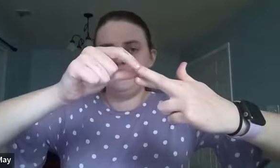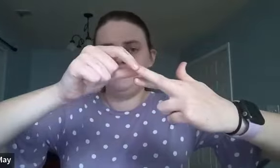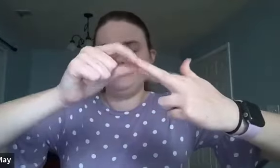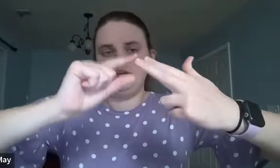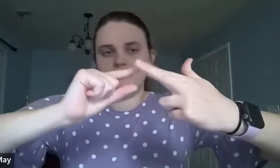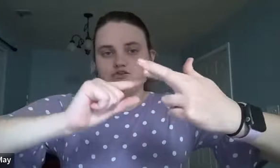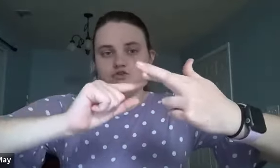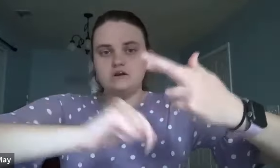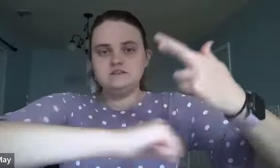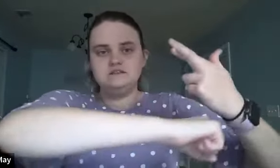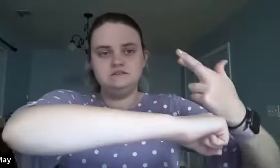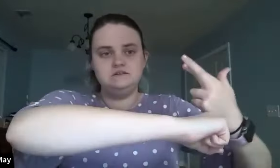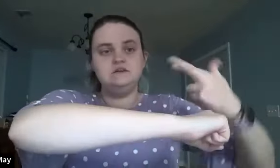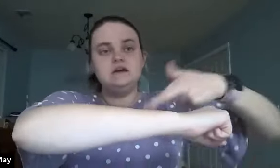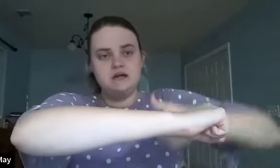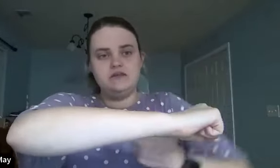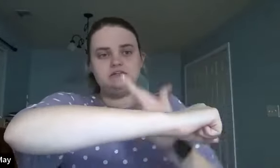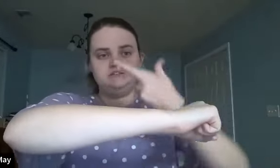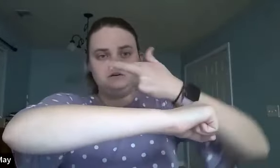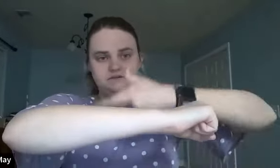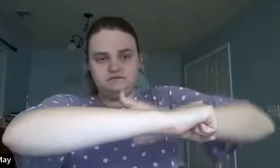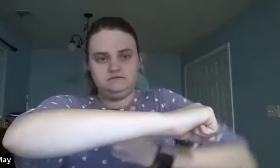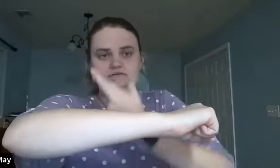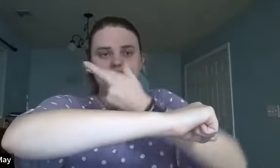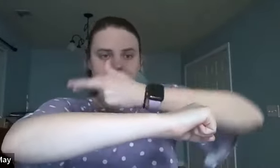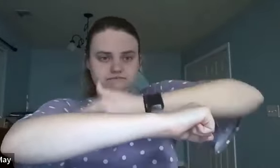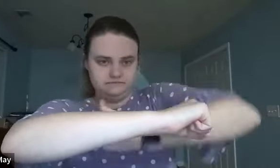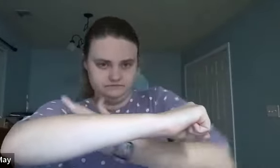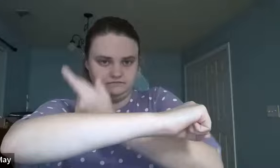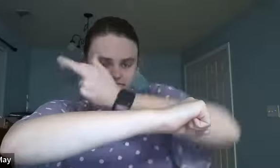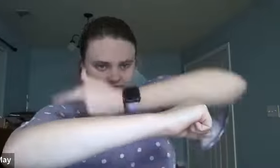now like your fingers cross, and then it's dolphin.